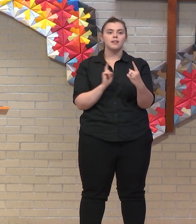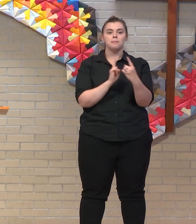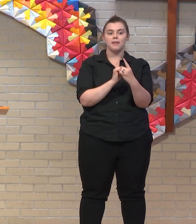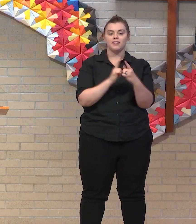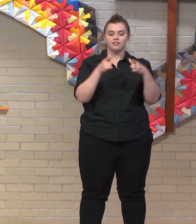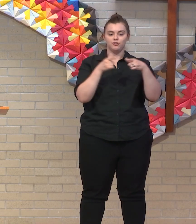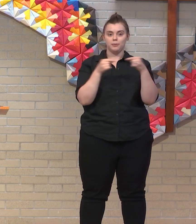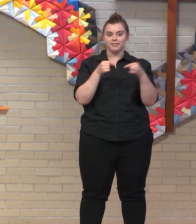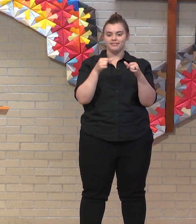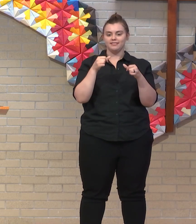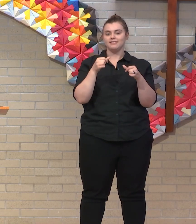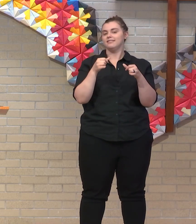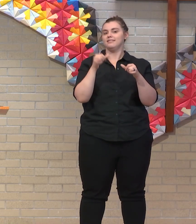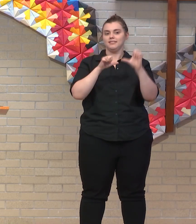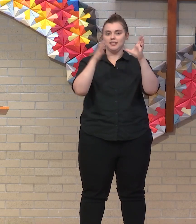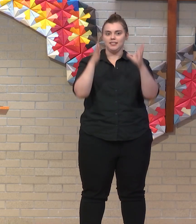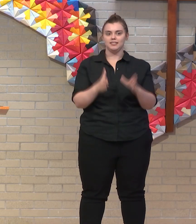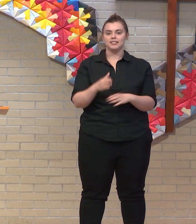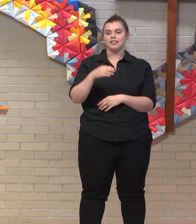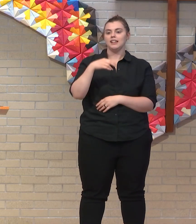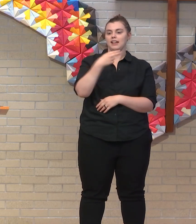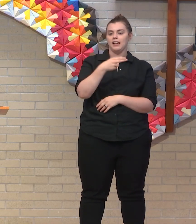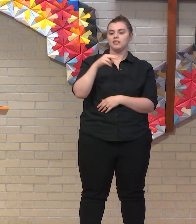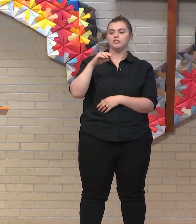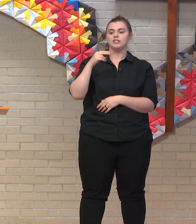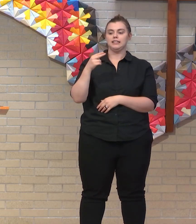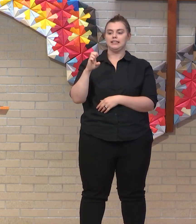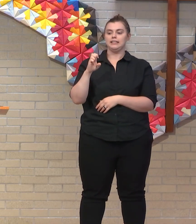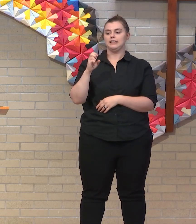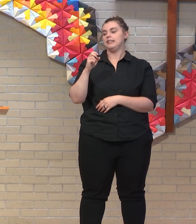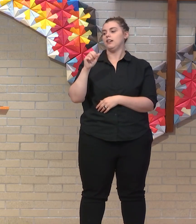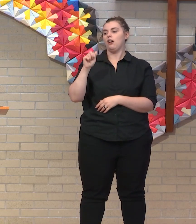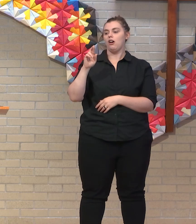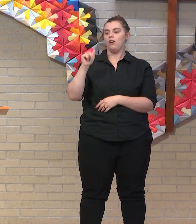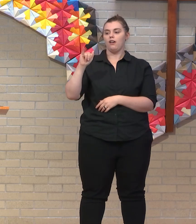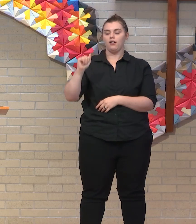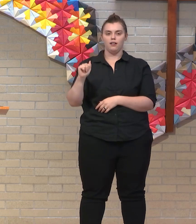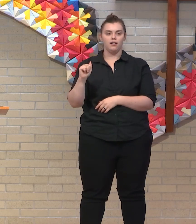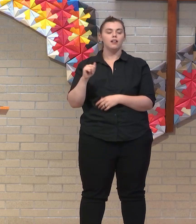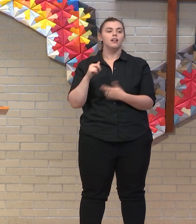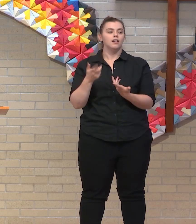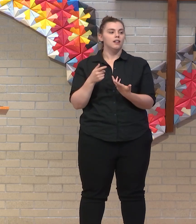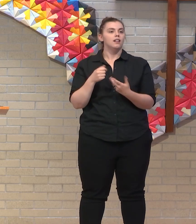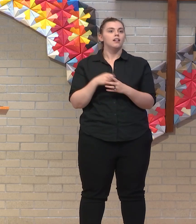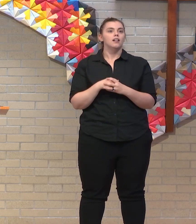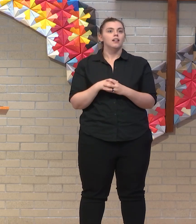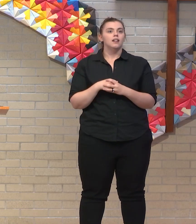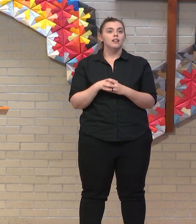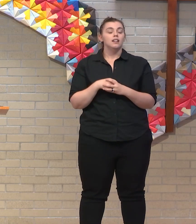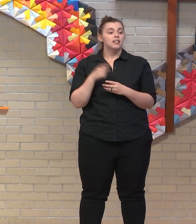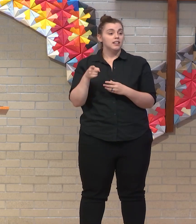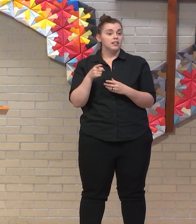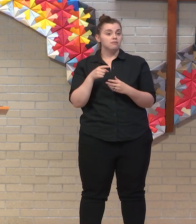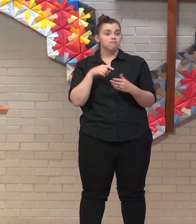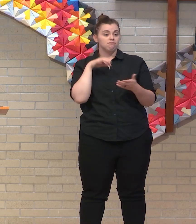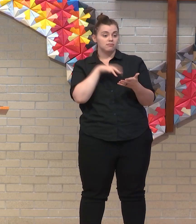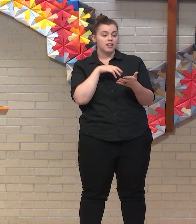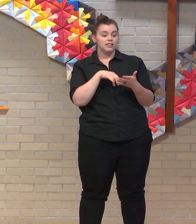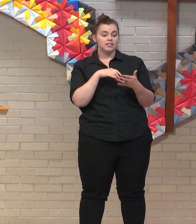Japanese scientist, H. Kihara, at a dinner party of international plant breeders in Stockholm,